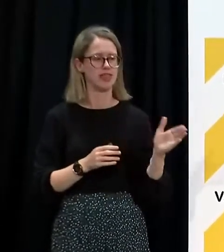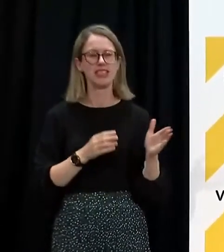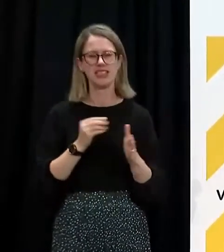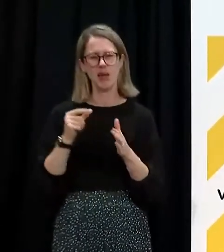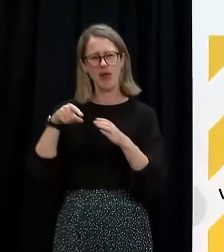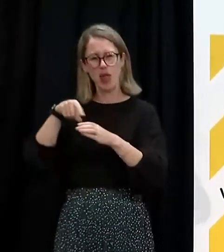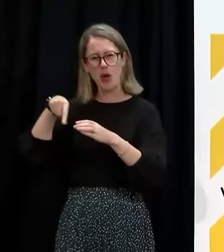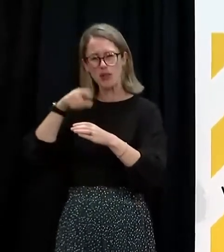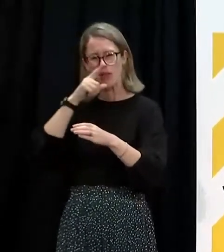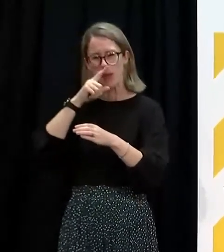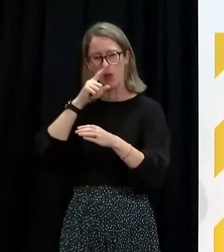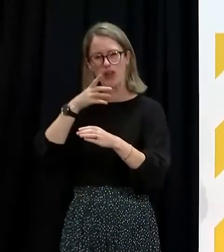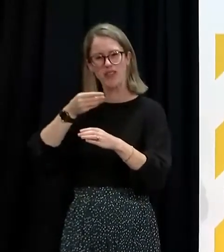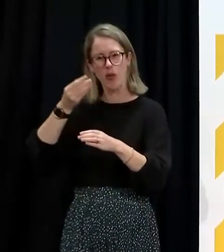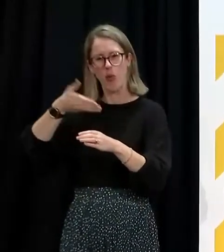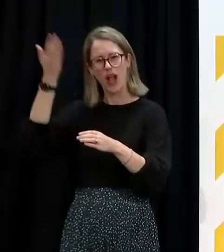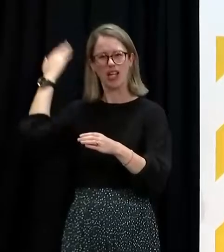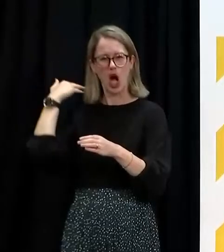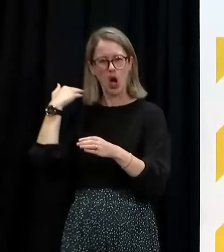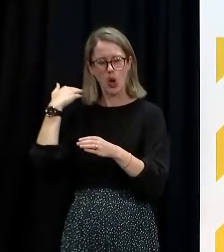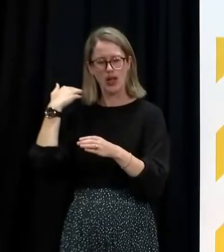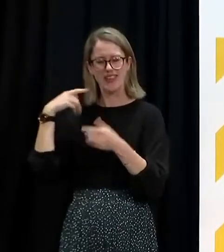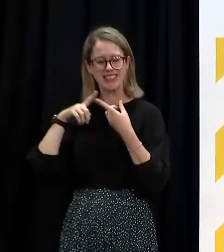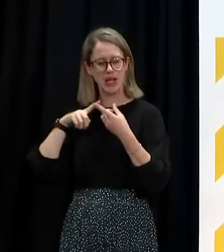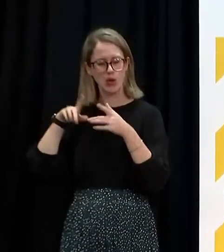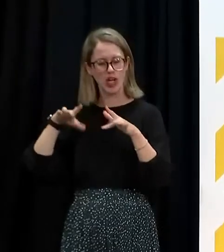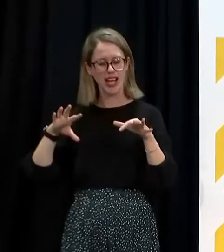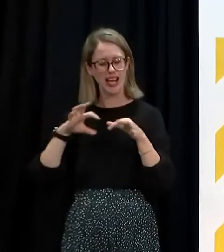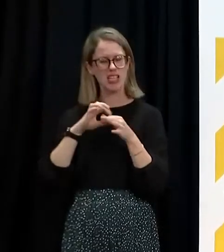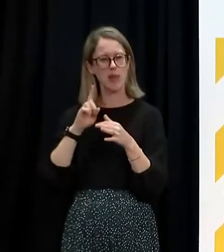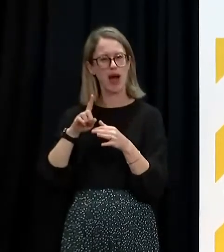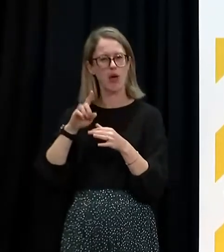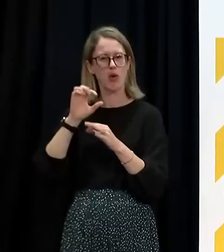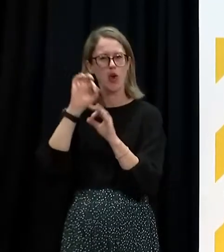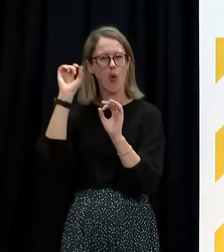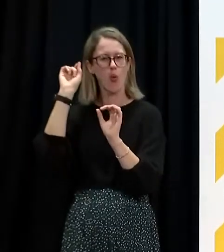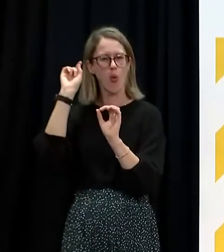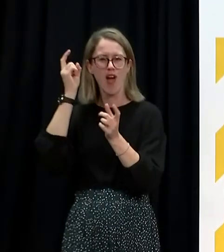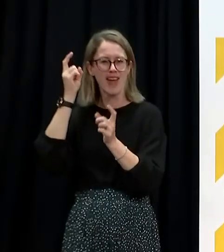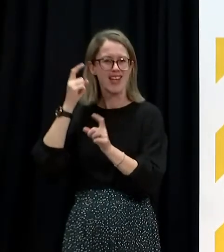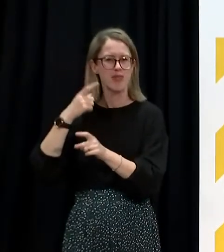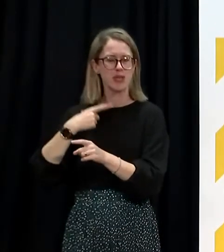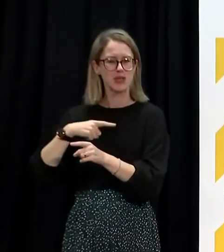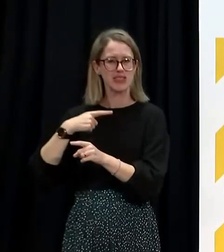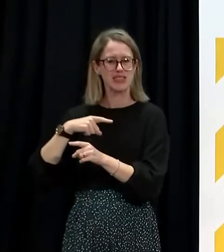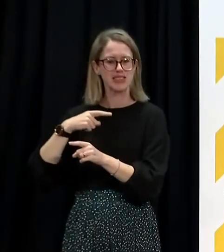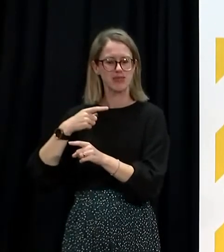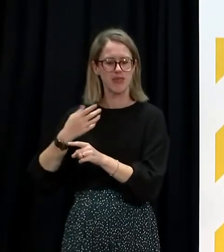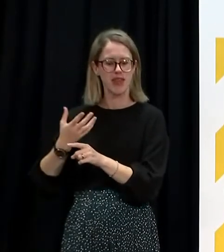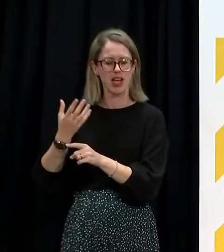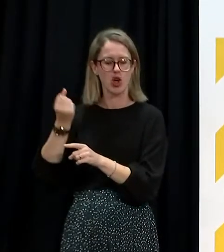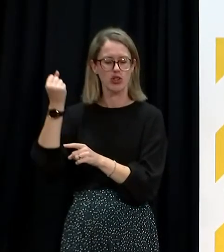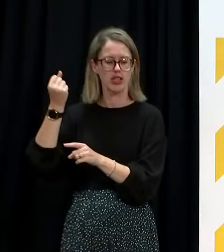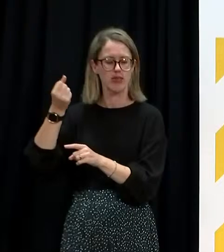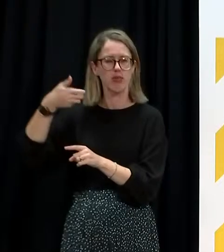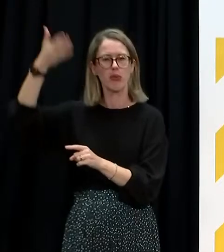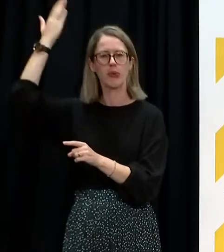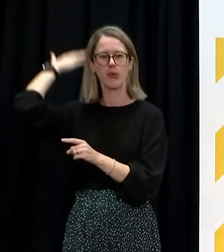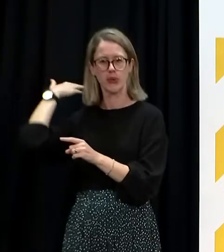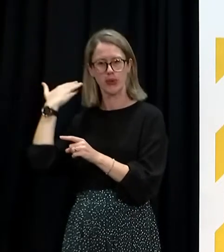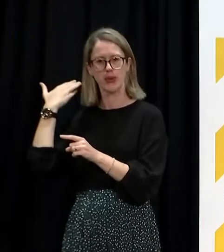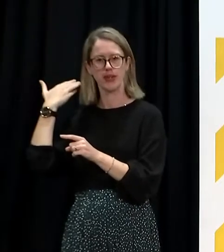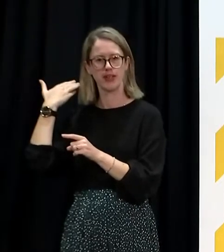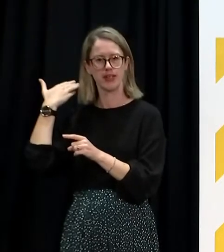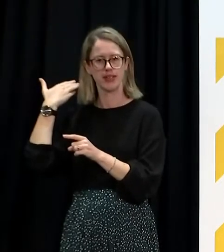old, and even though they remain unlinked, it's not material in terms of outbreak management and concern about